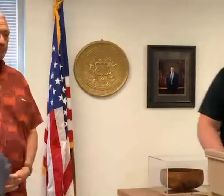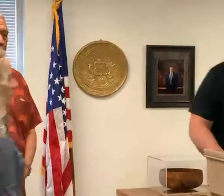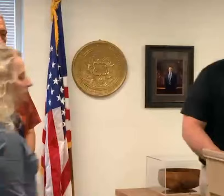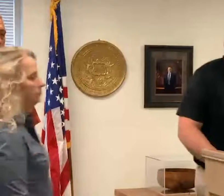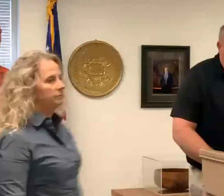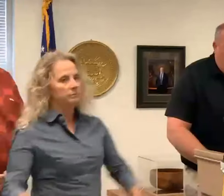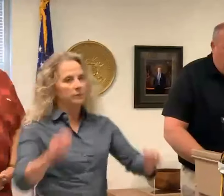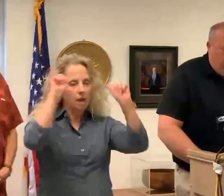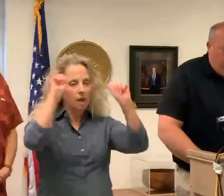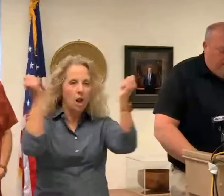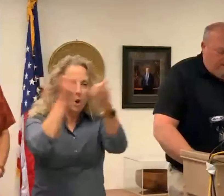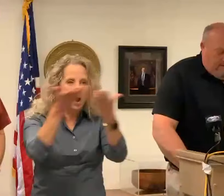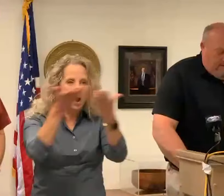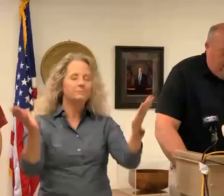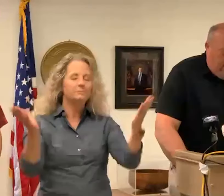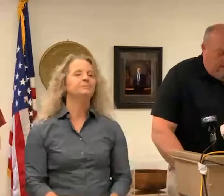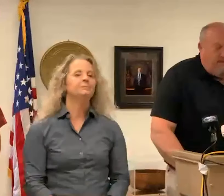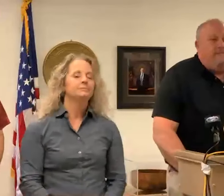Aloha.